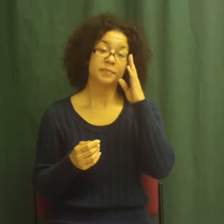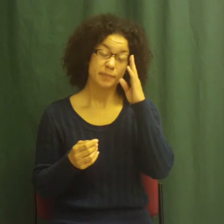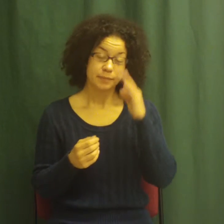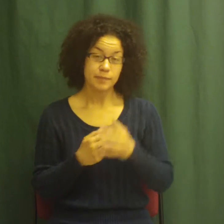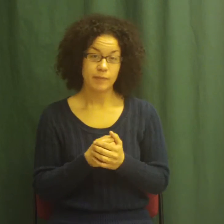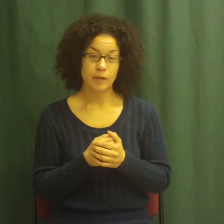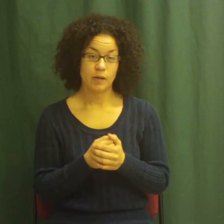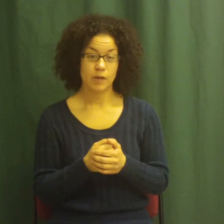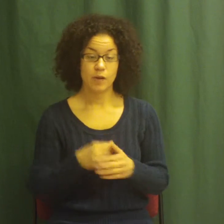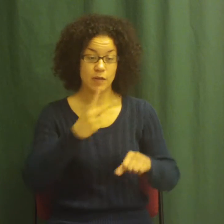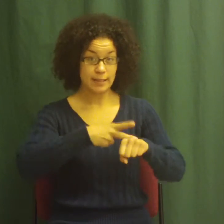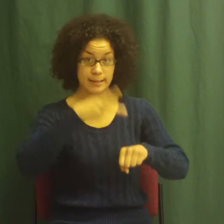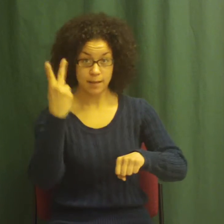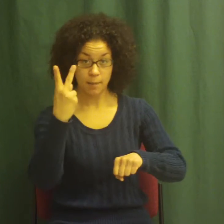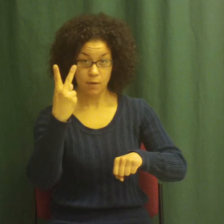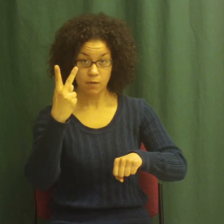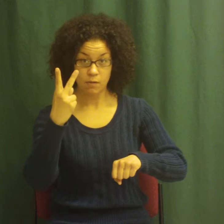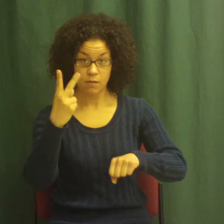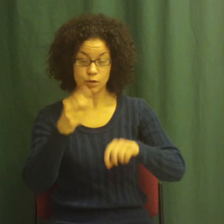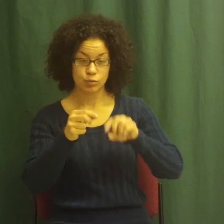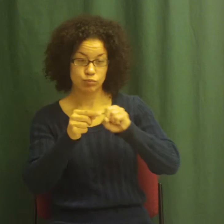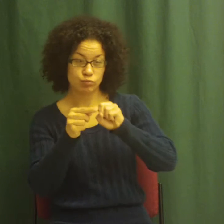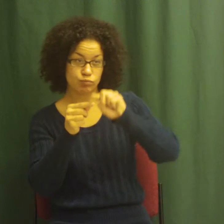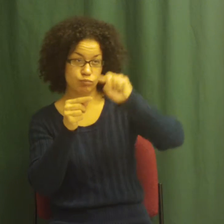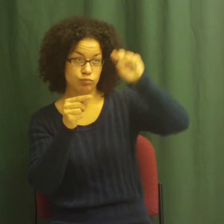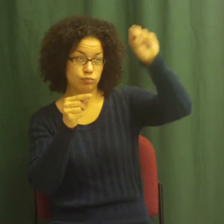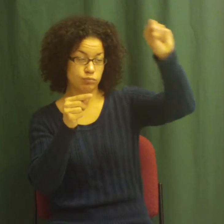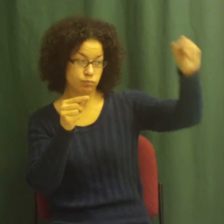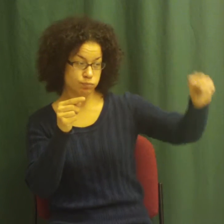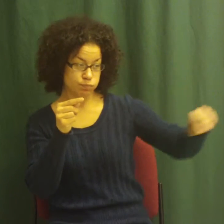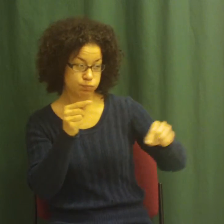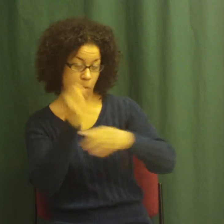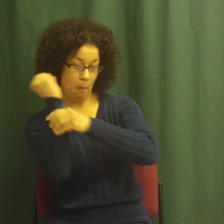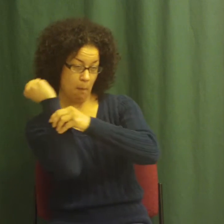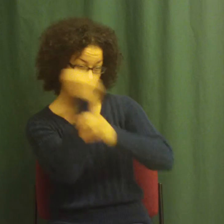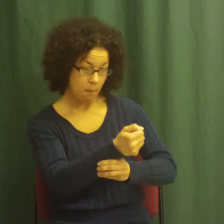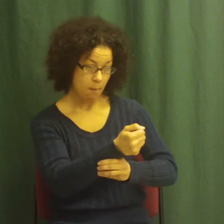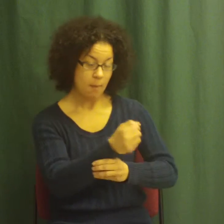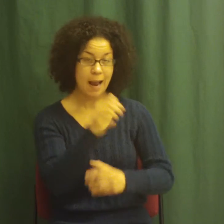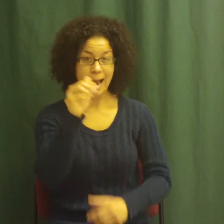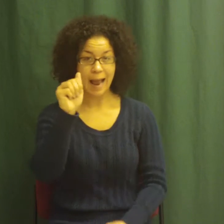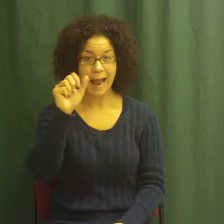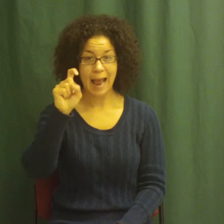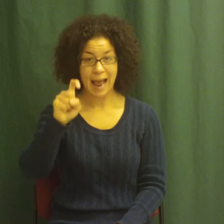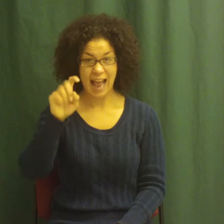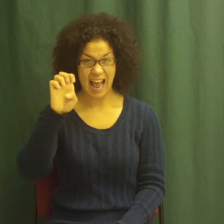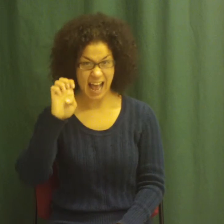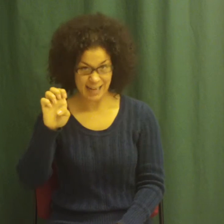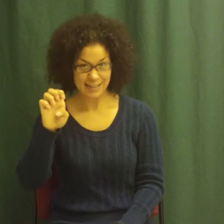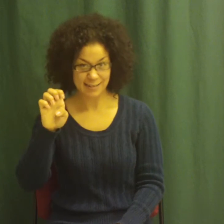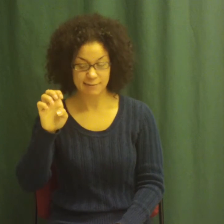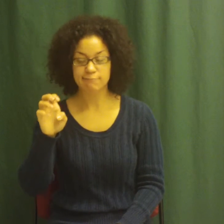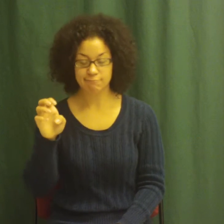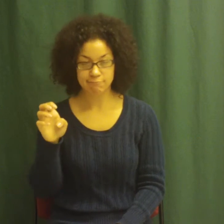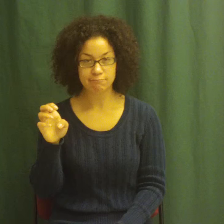Vikings did use axes in battle. However, they were of a very different type